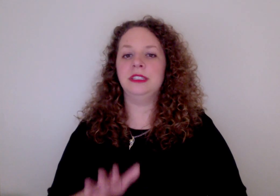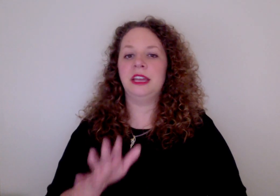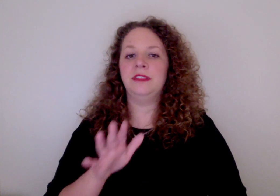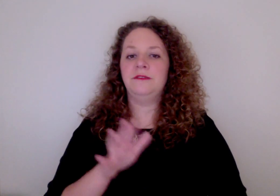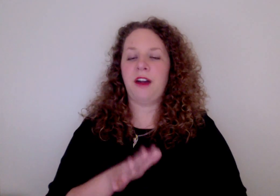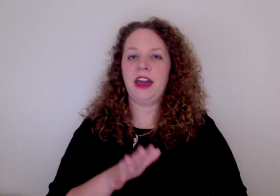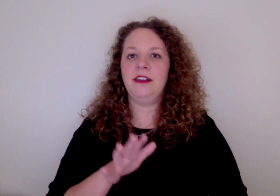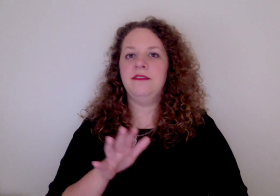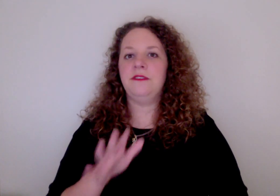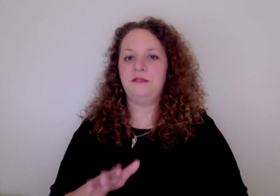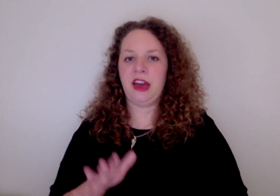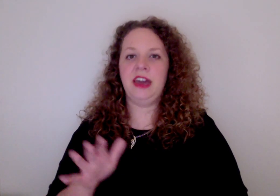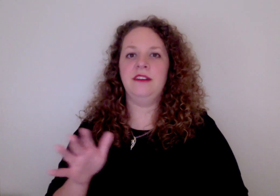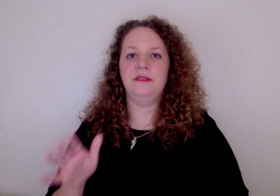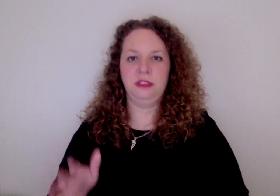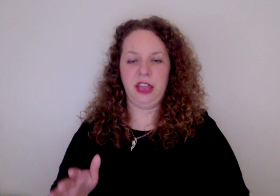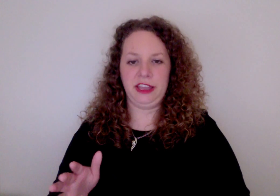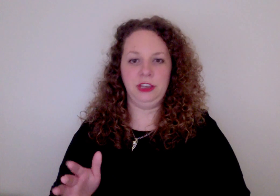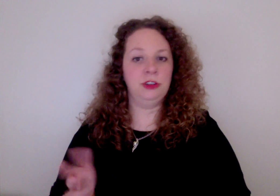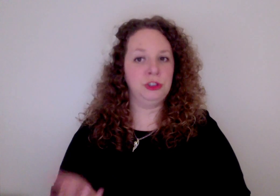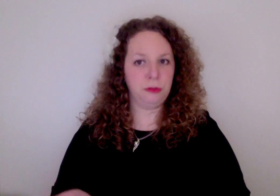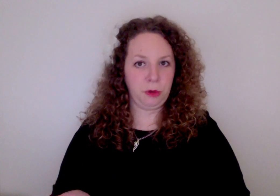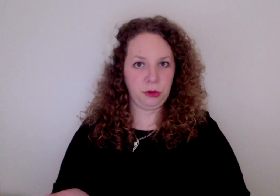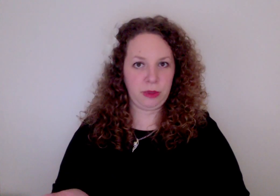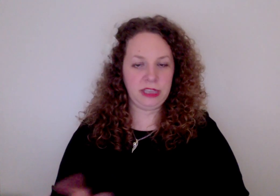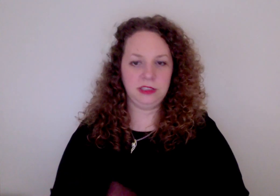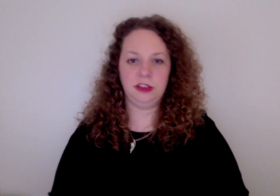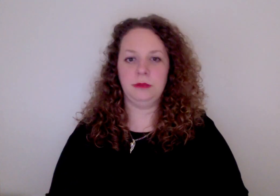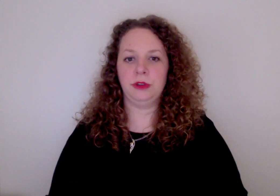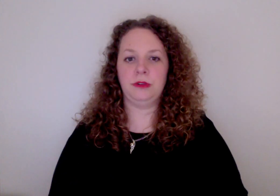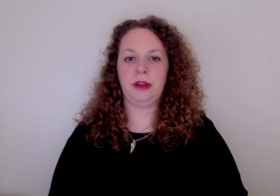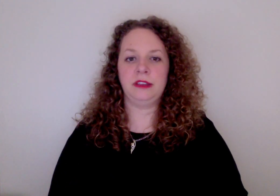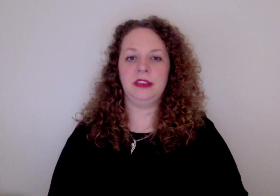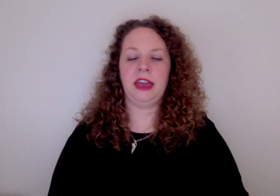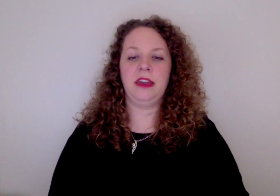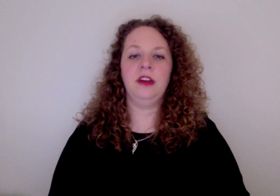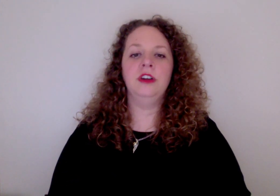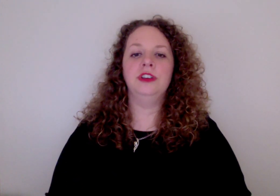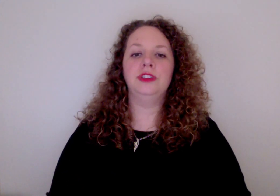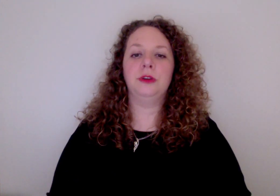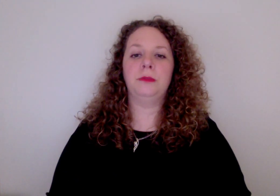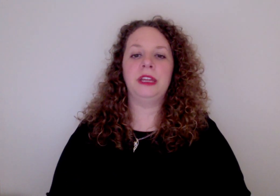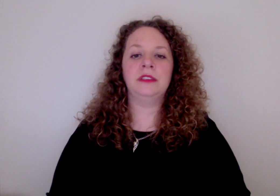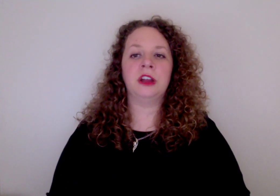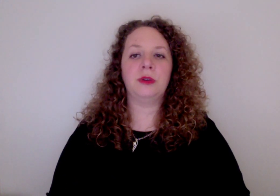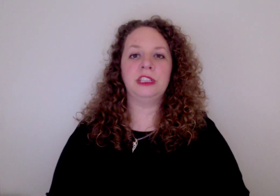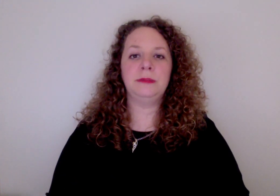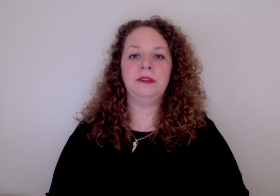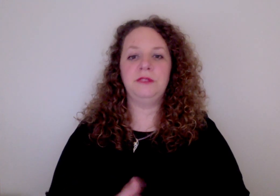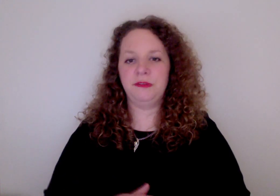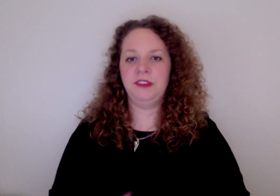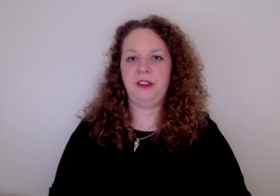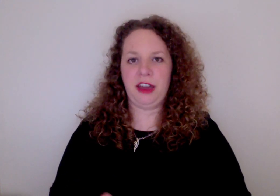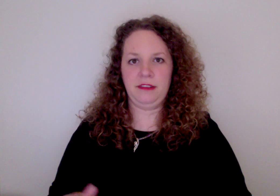sign 559. You can do it both ways. They're both correct, okay? So, but it's not going to be 55,